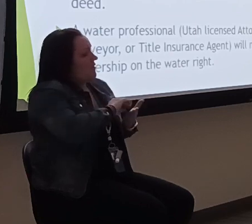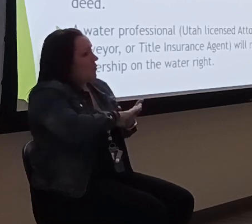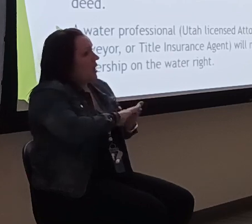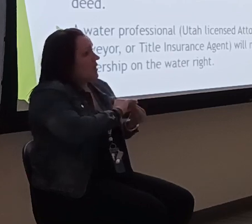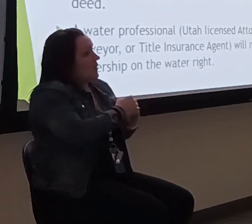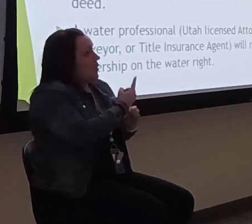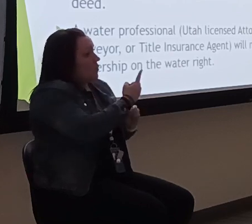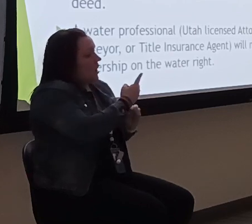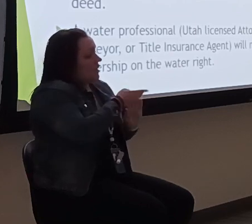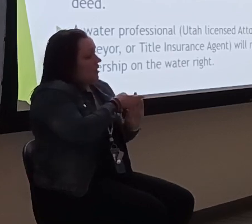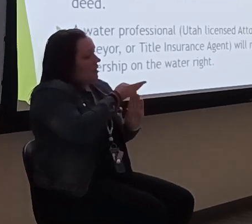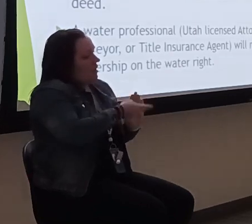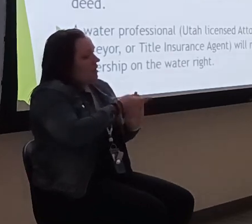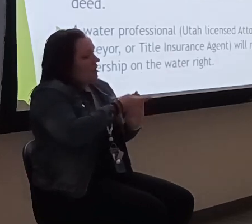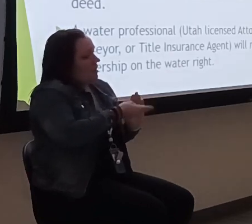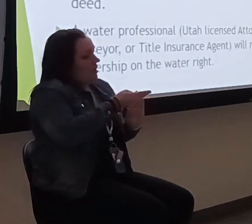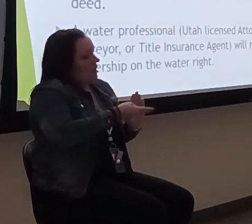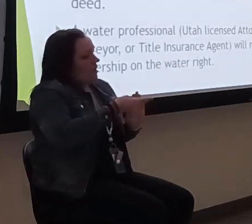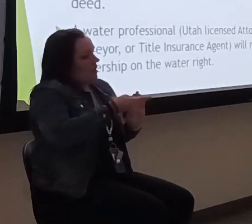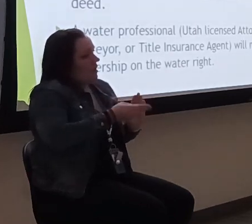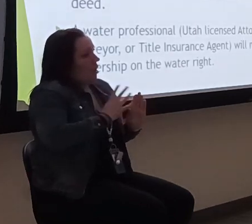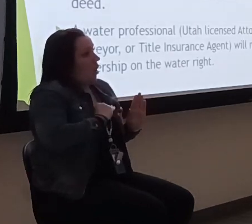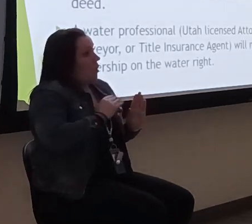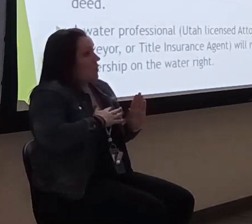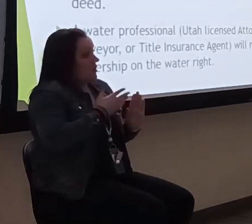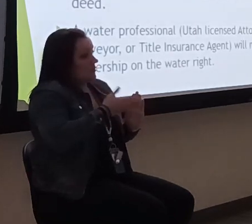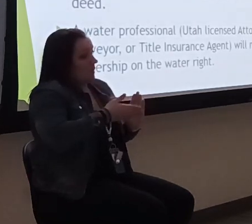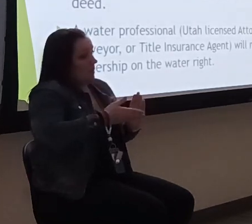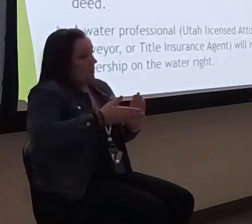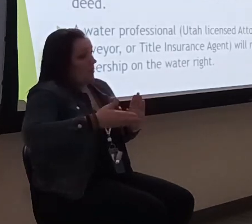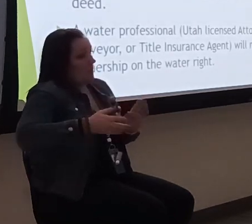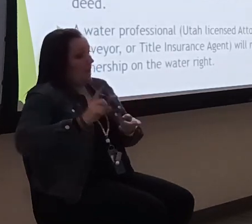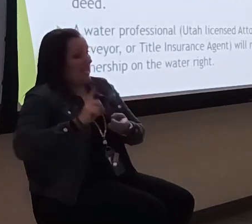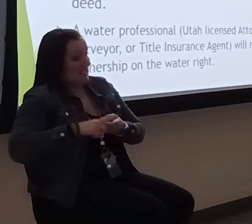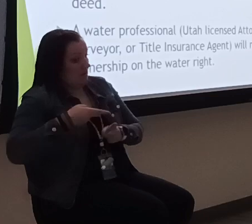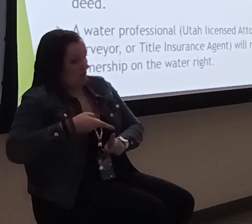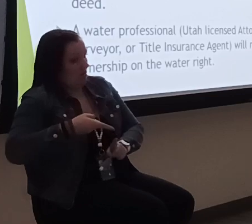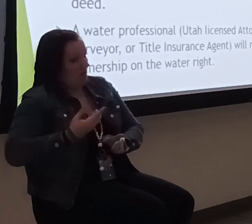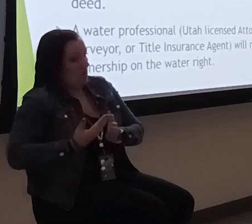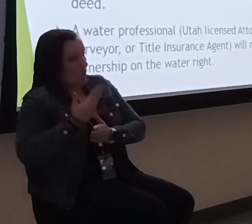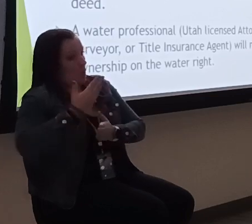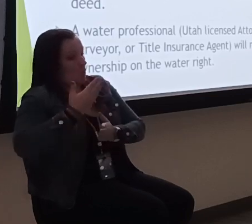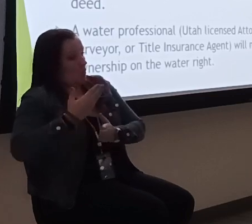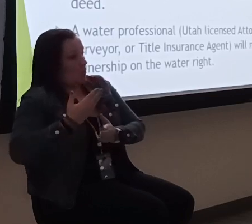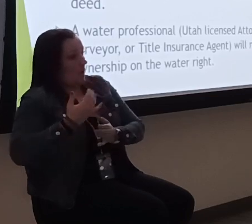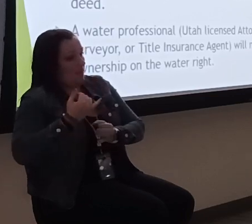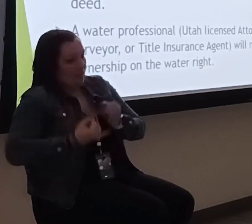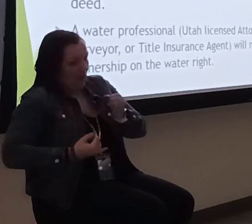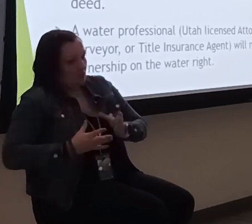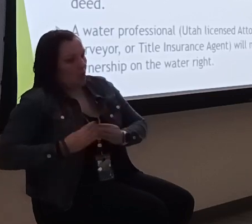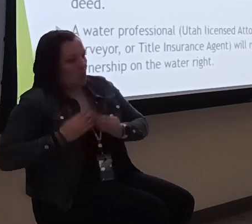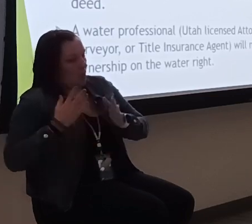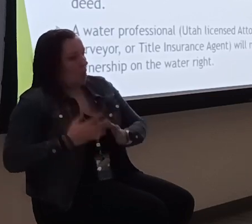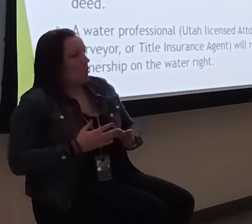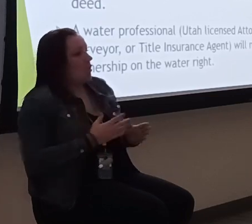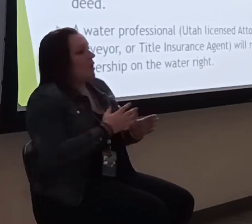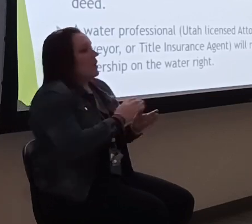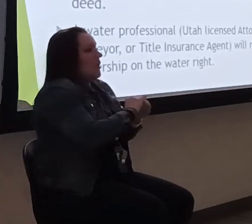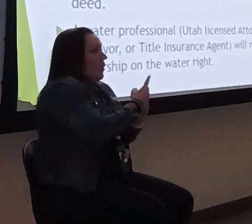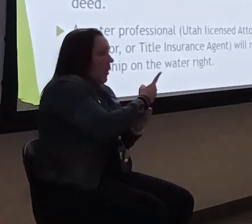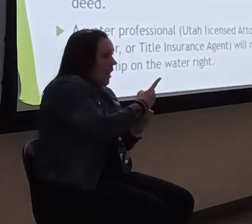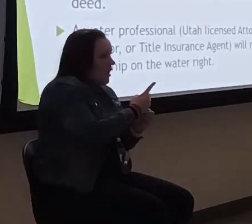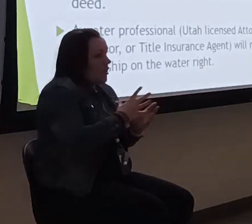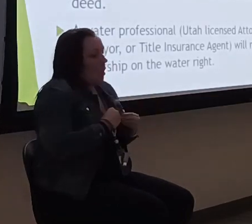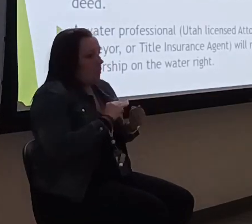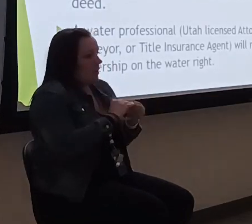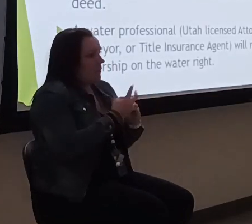and it'll go through each of the owners until it gets to the owner claiming an interest. Owner number 1 to owner number 2,